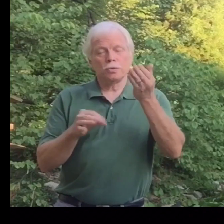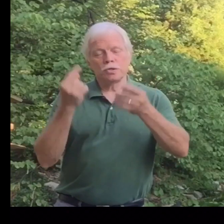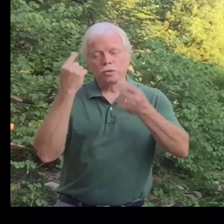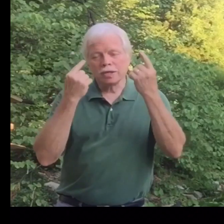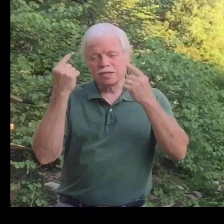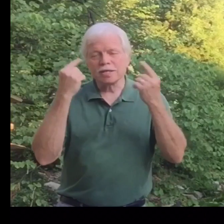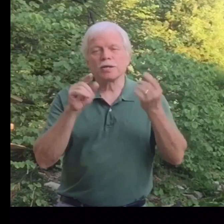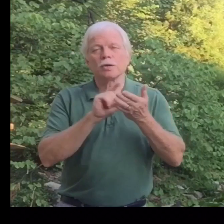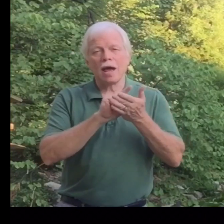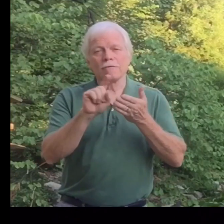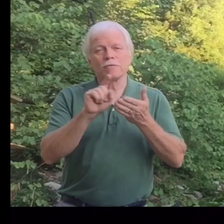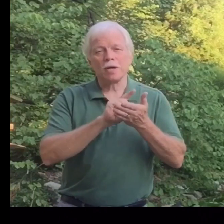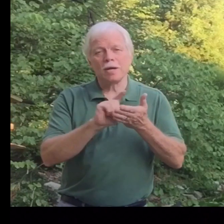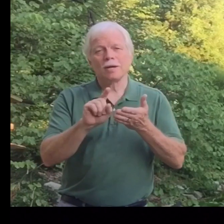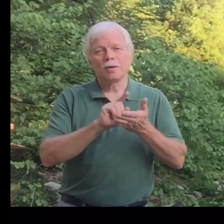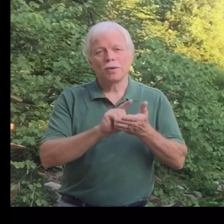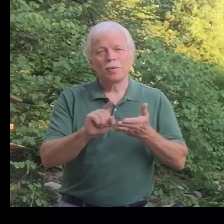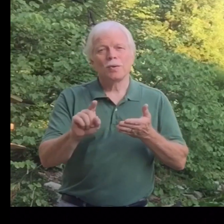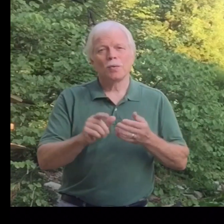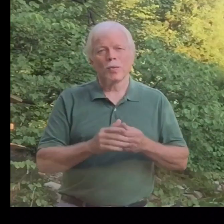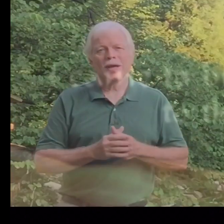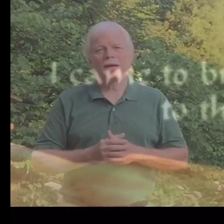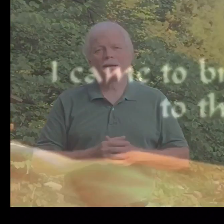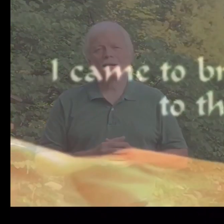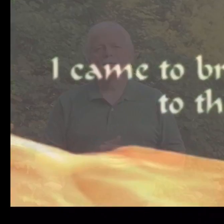to consider every week.